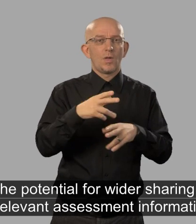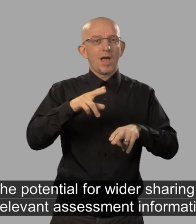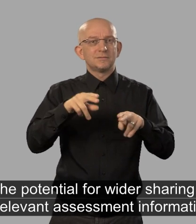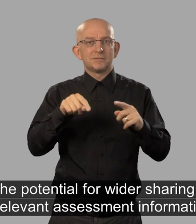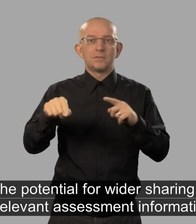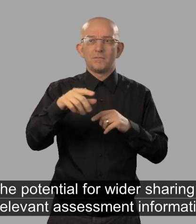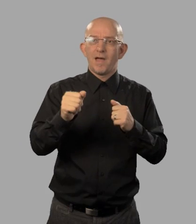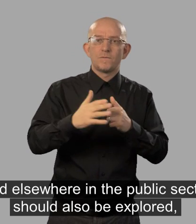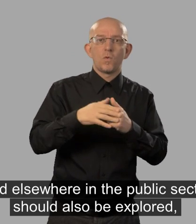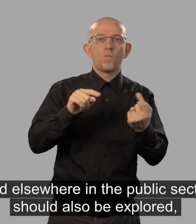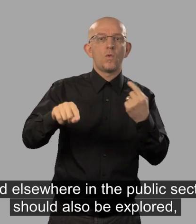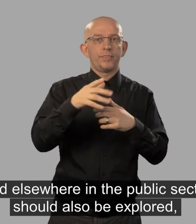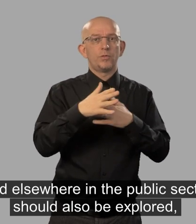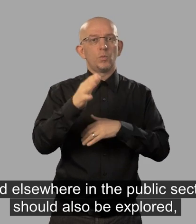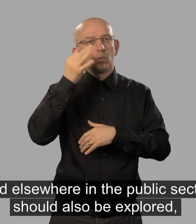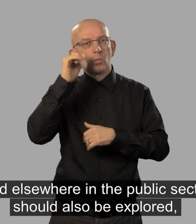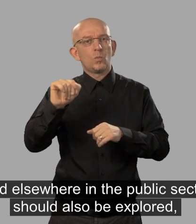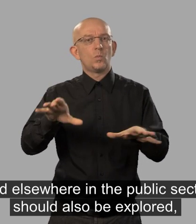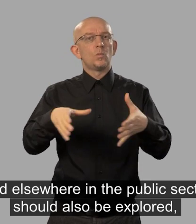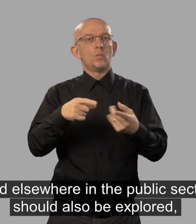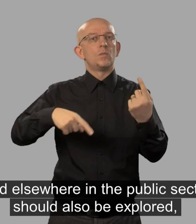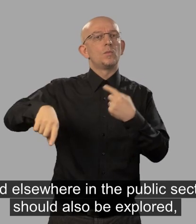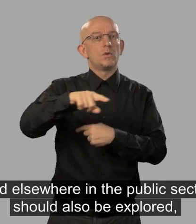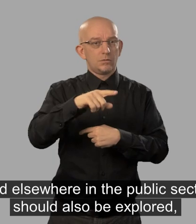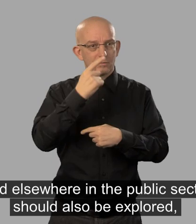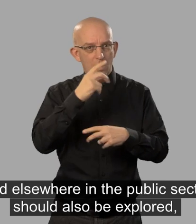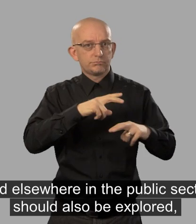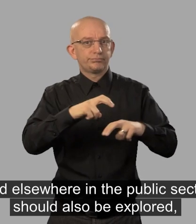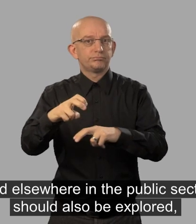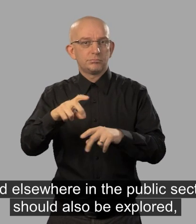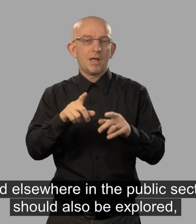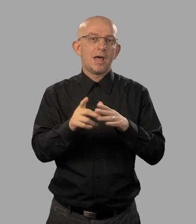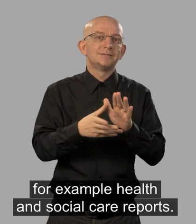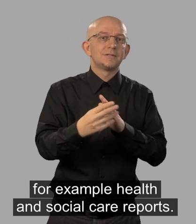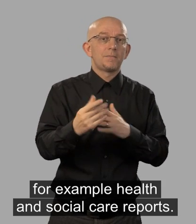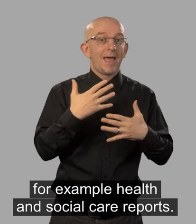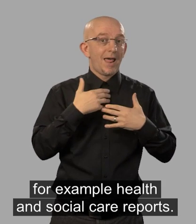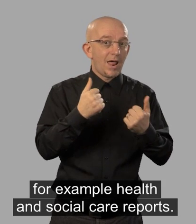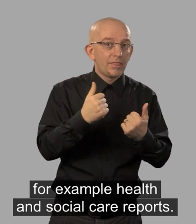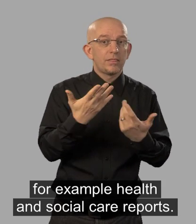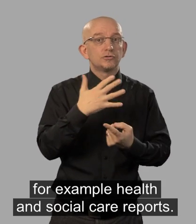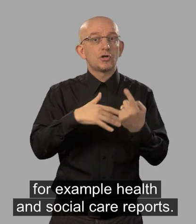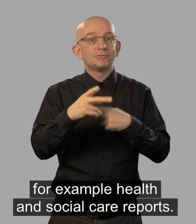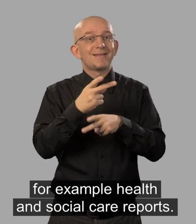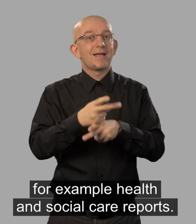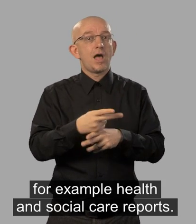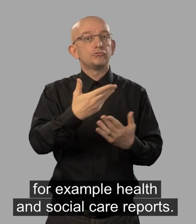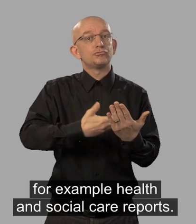held elsewhere in the public sector should also be explored. For example, health and social